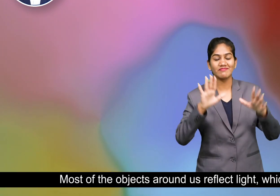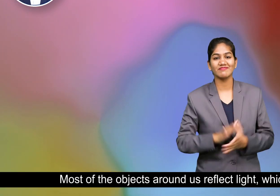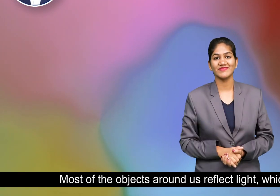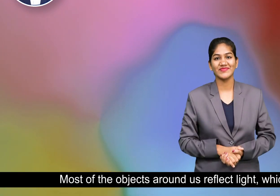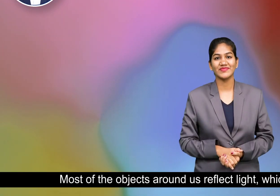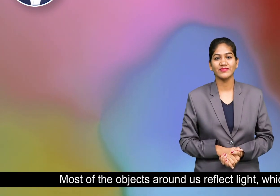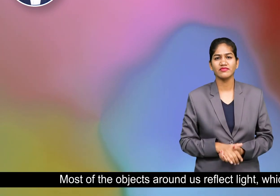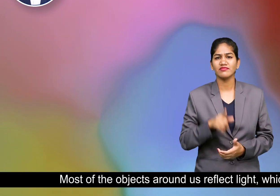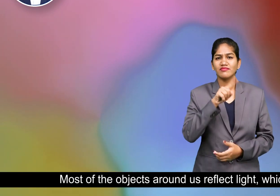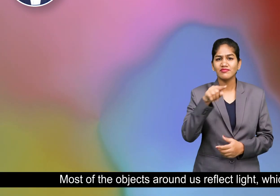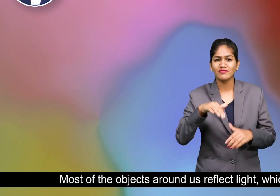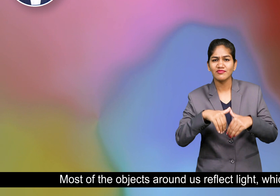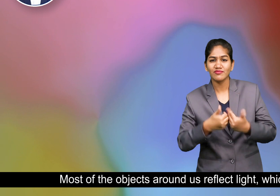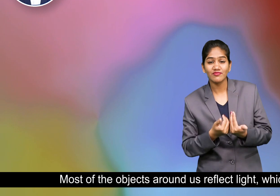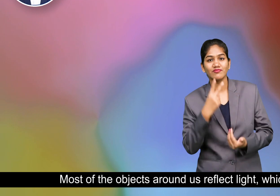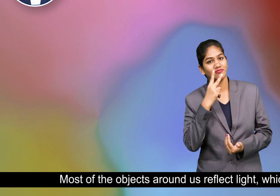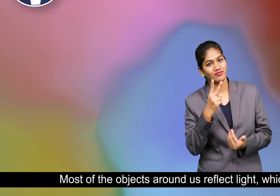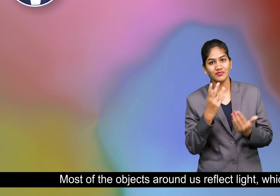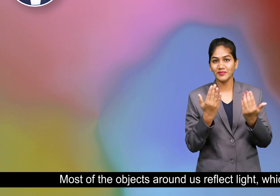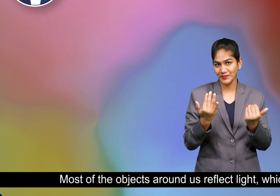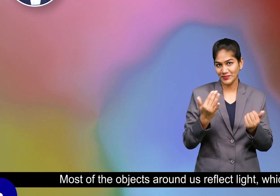which is how we see it.